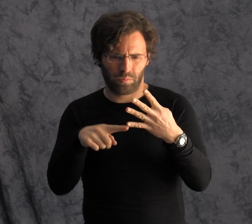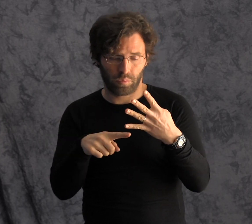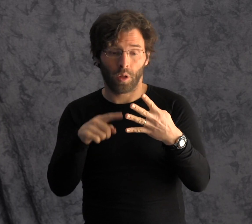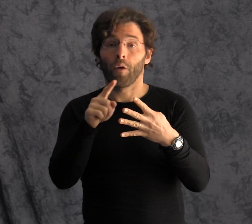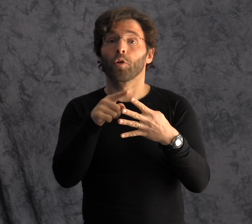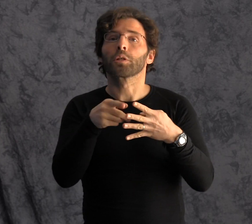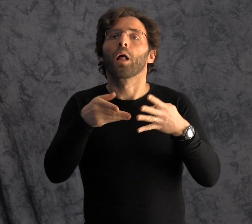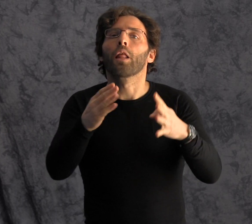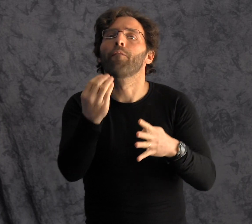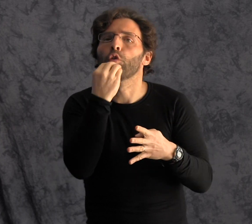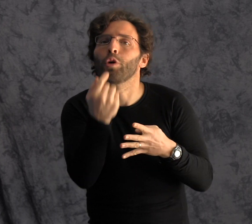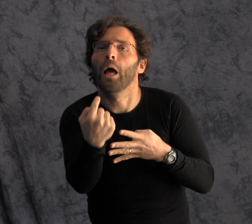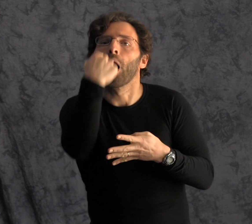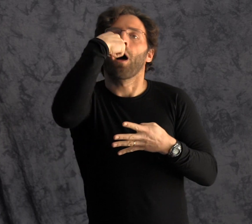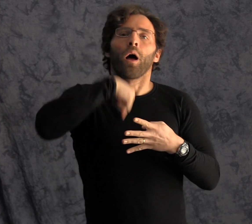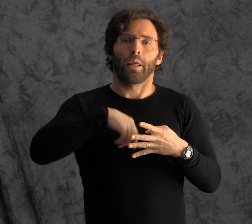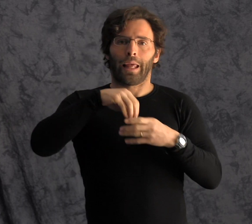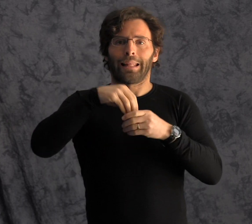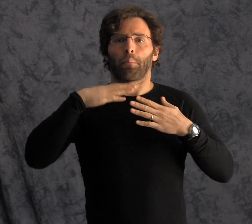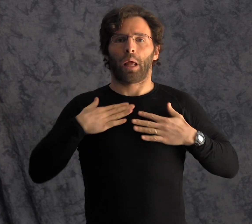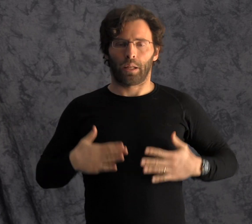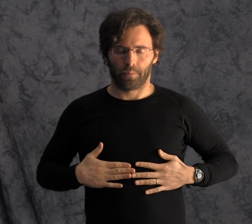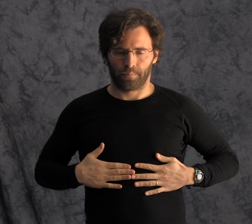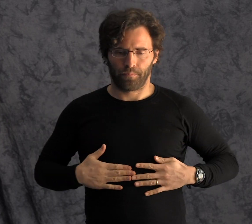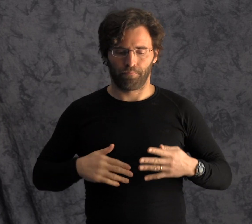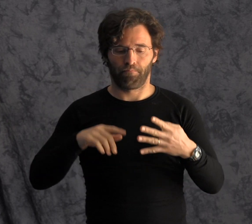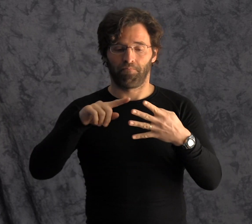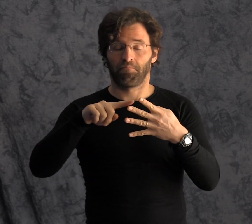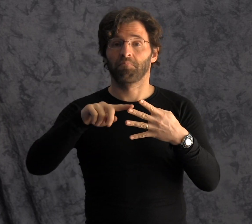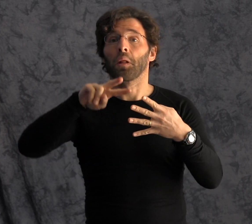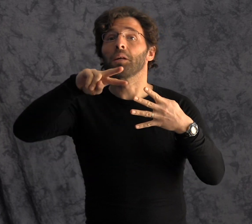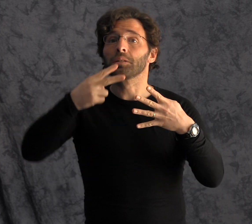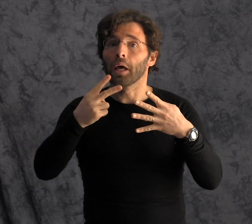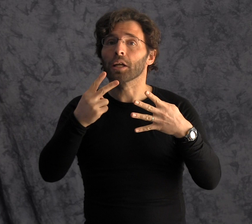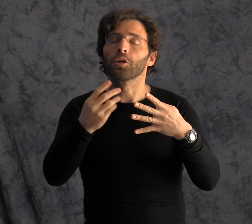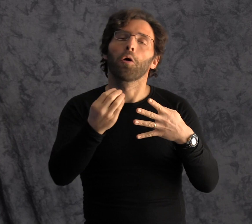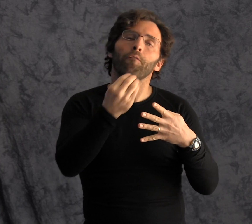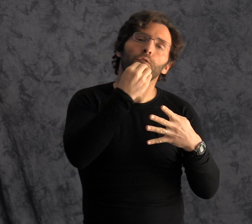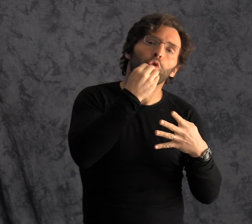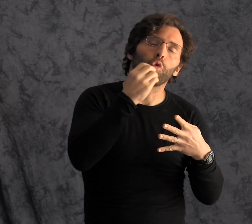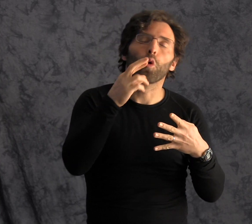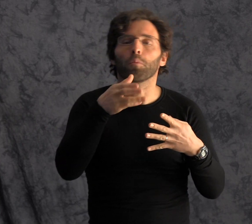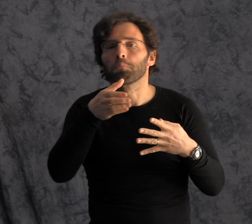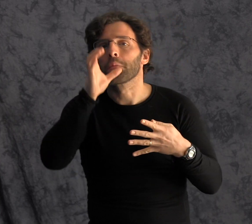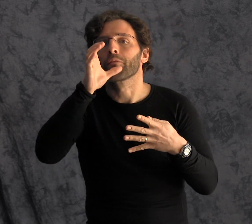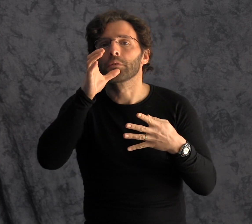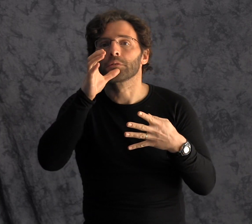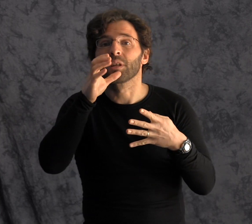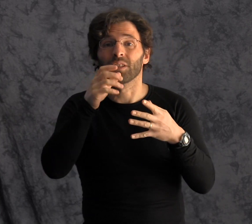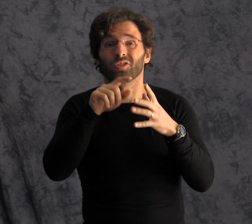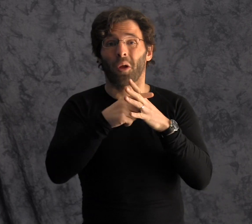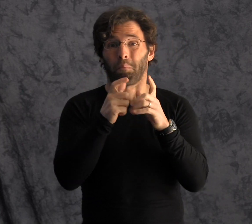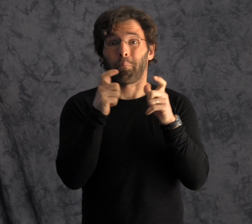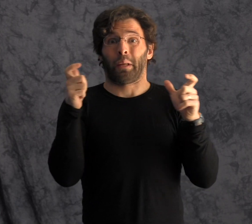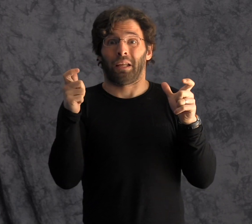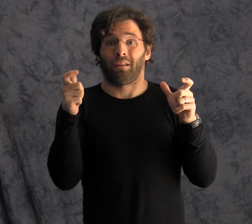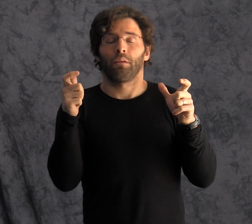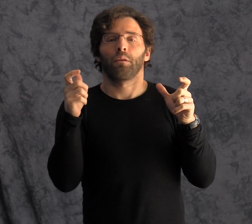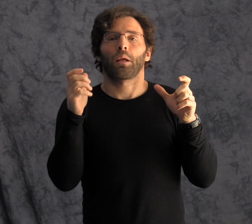is designed to allow you to break down those food and beverages into smaller, more useful particles that